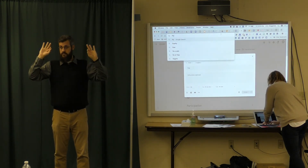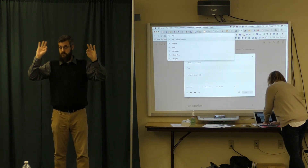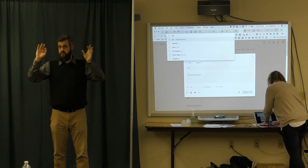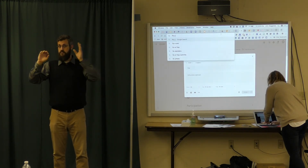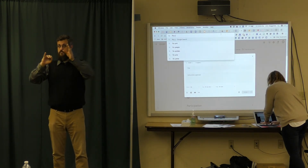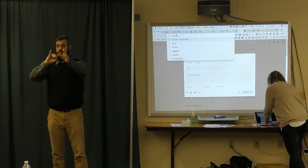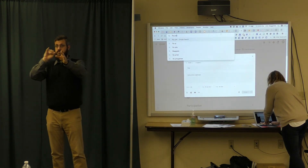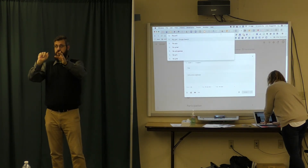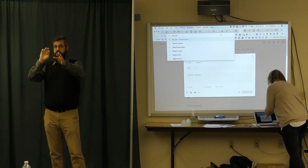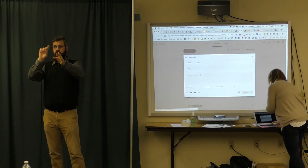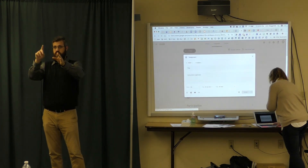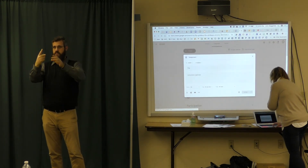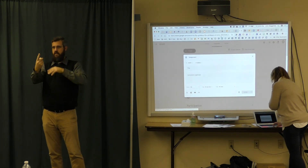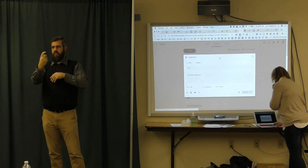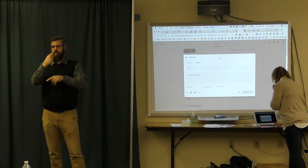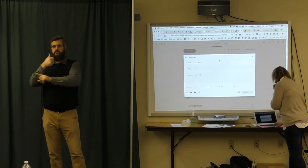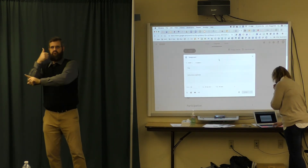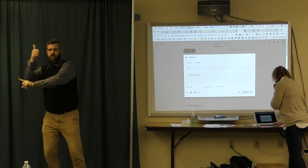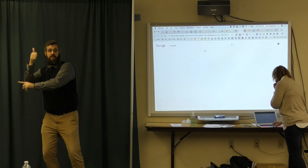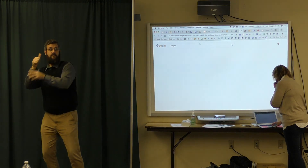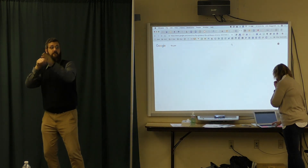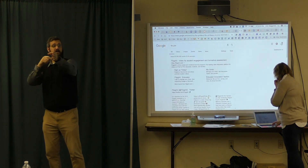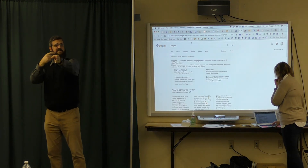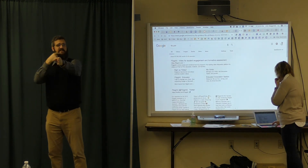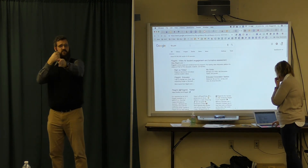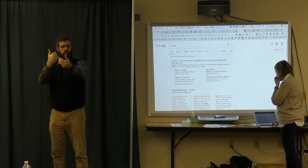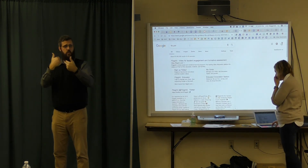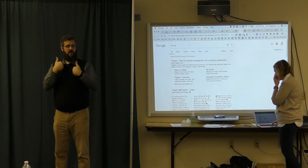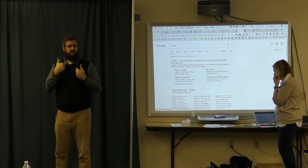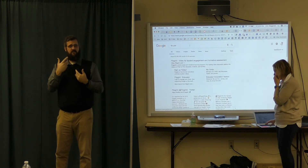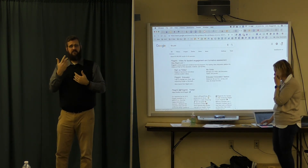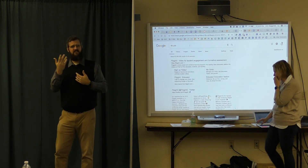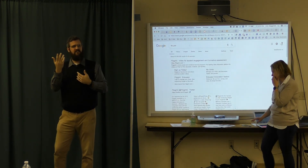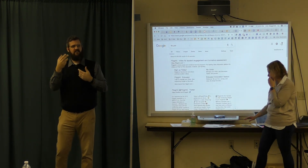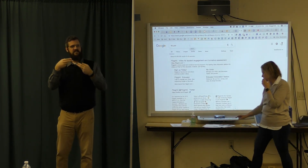you have a Great. like a slides of your